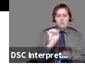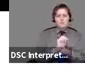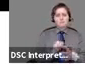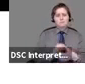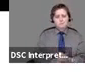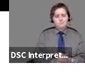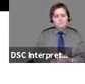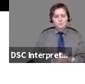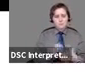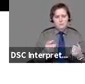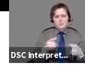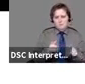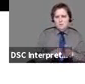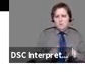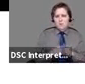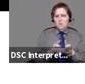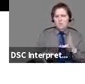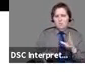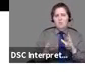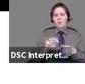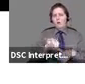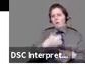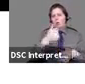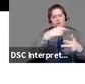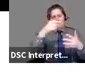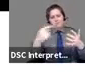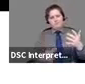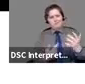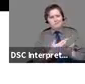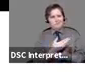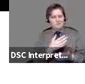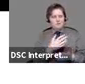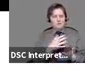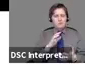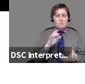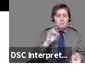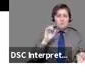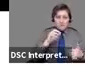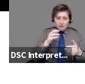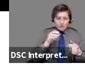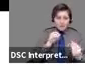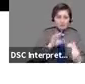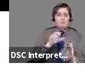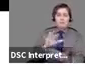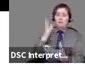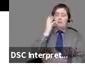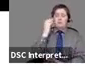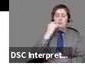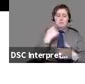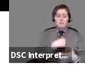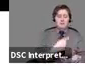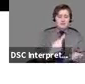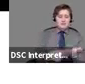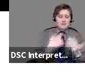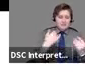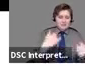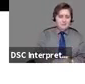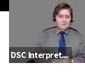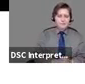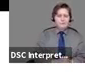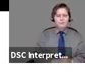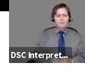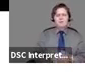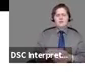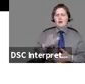and what's happening, in addition to all of these other ramifications that we're talking about today. And so, Karen, let